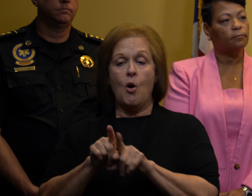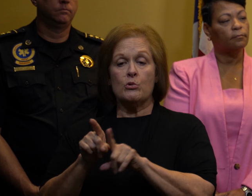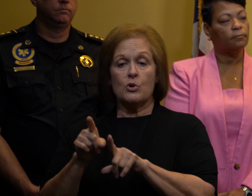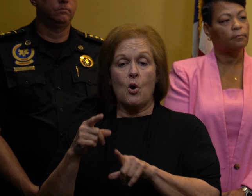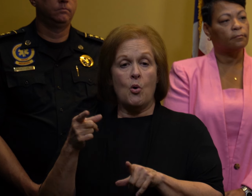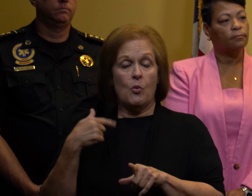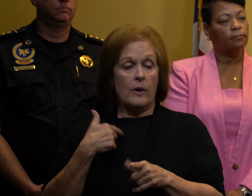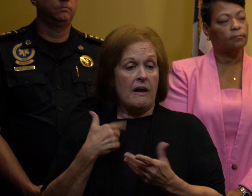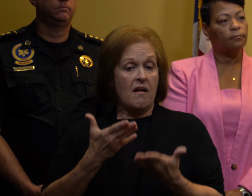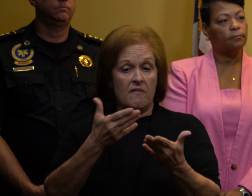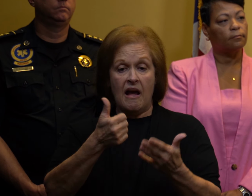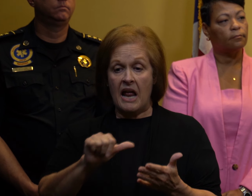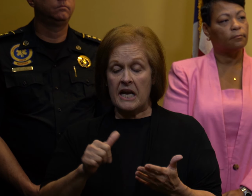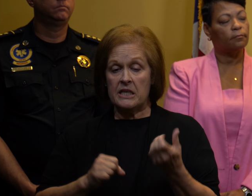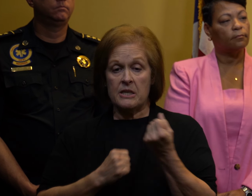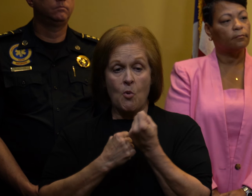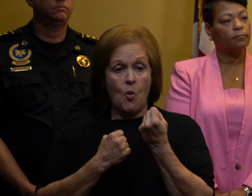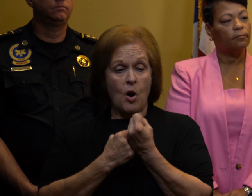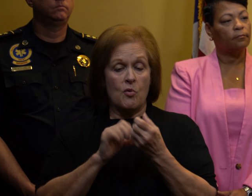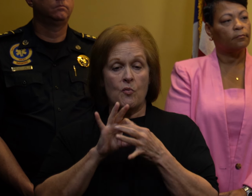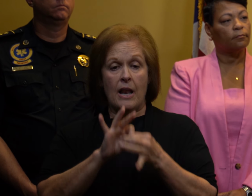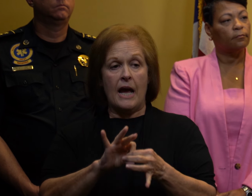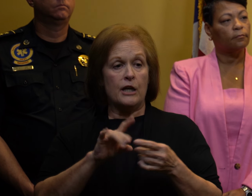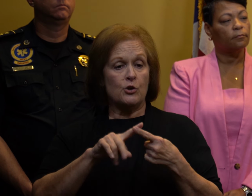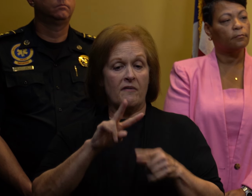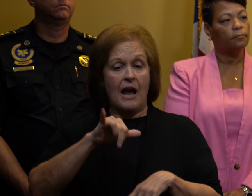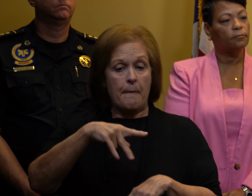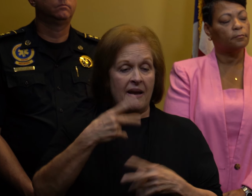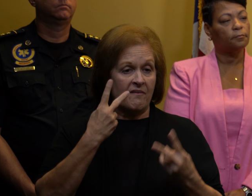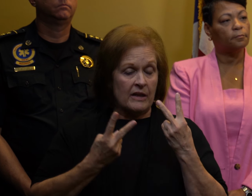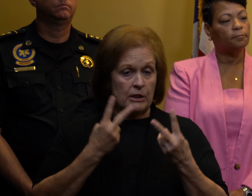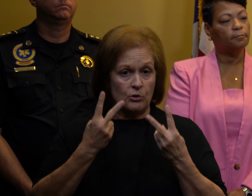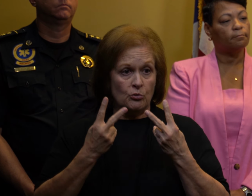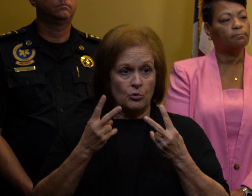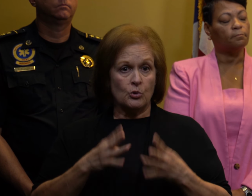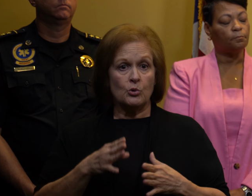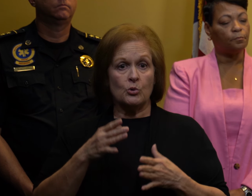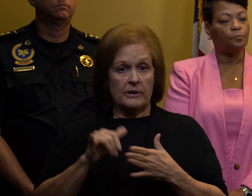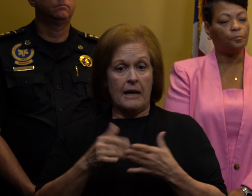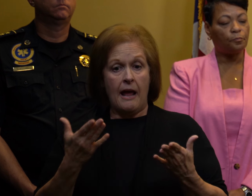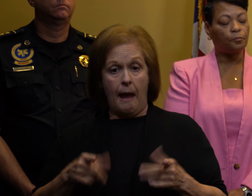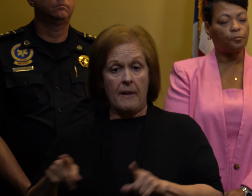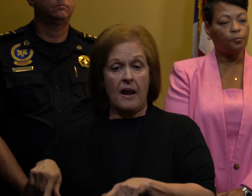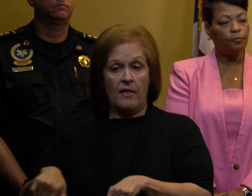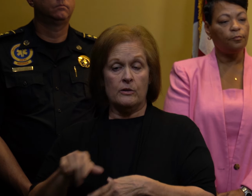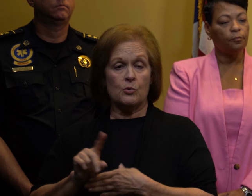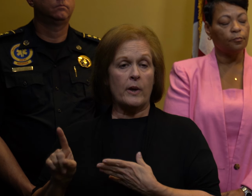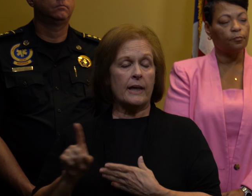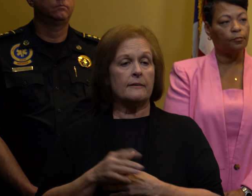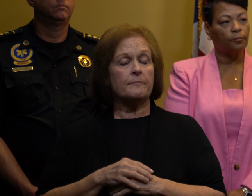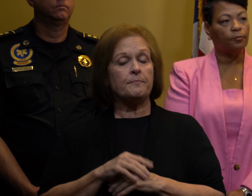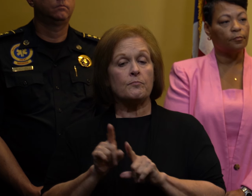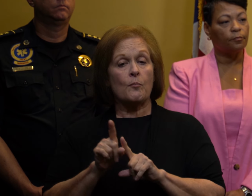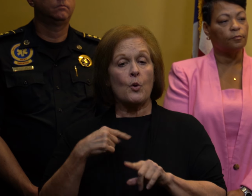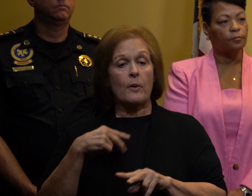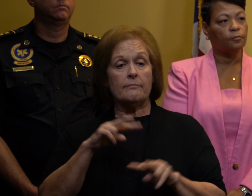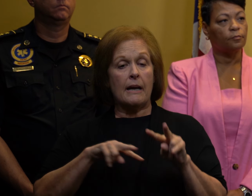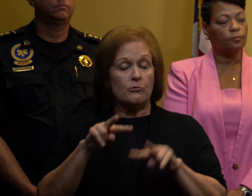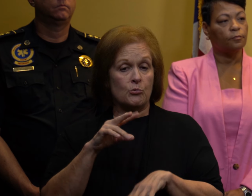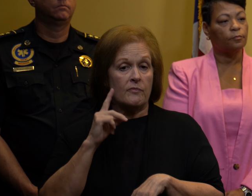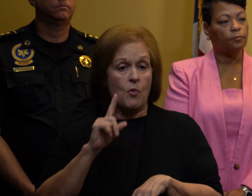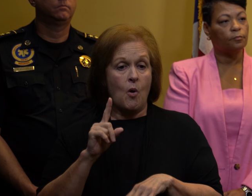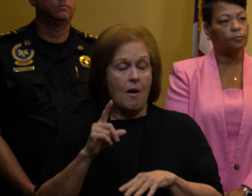awareness and offering any support with related to a VIP visit that may be occurring this week. We're also monitoring,